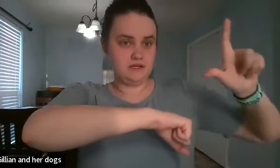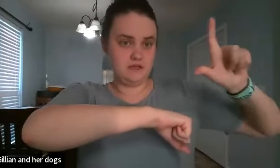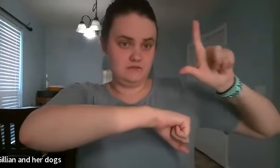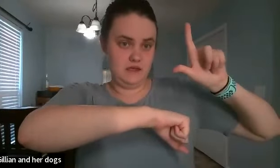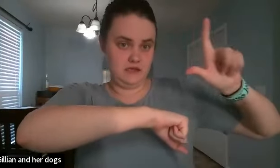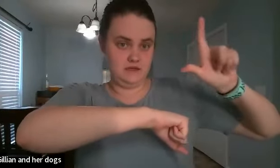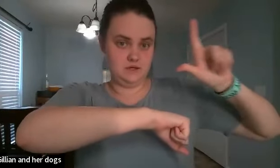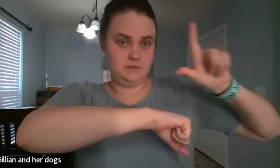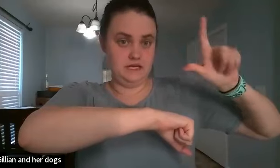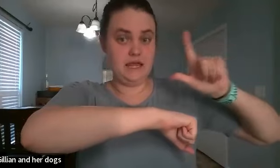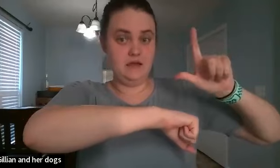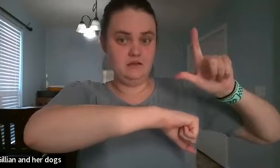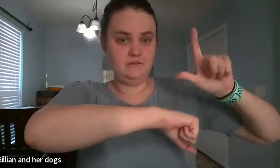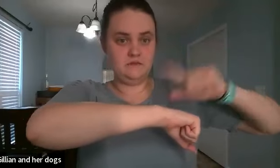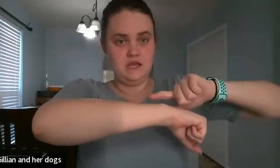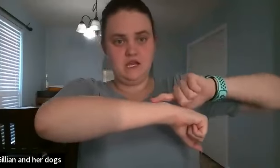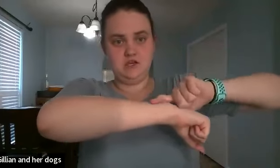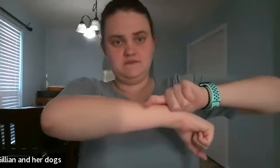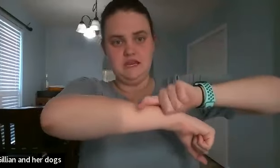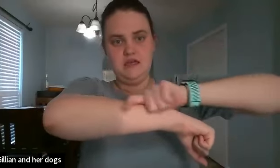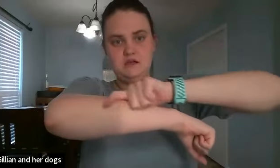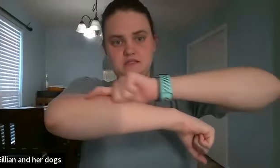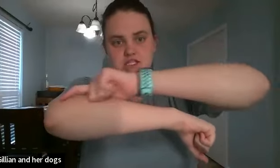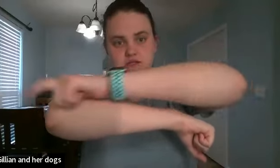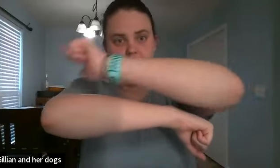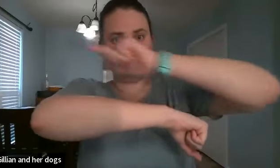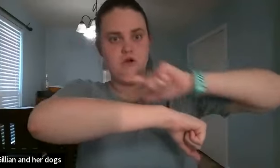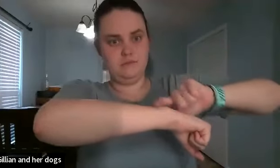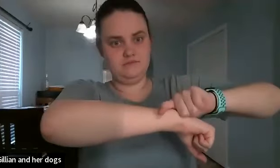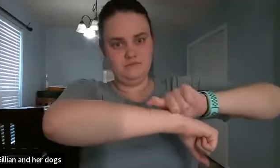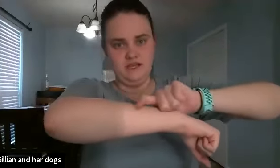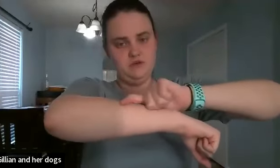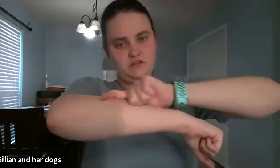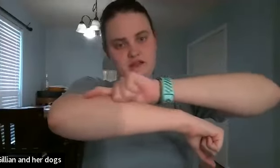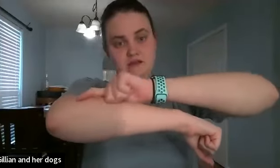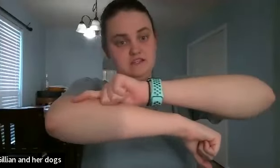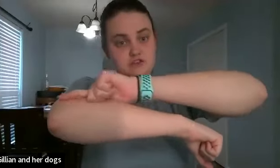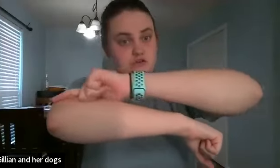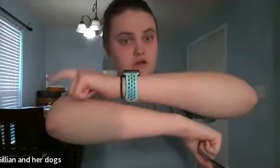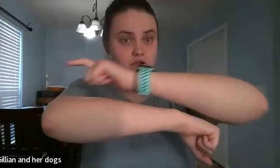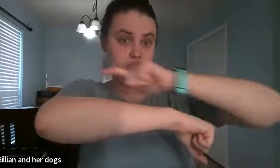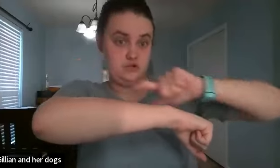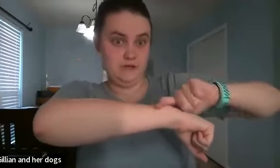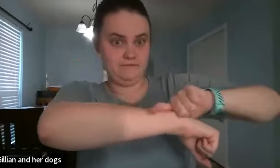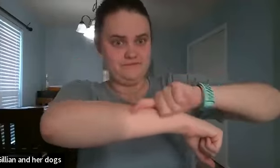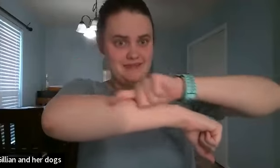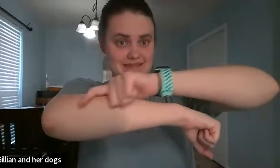dominant hand is going to be in an L, and you're going to have the L shimmy up your arm like it would, like a lizard crawling on a tree.